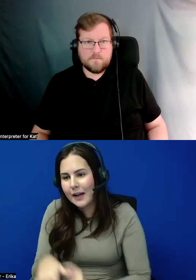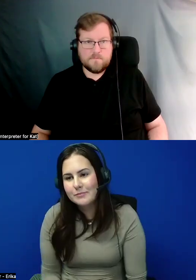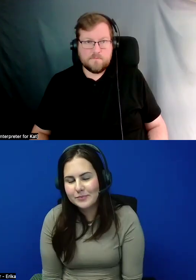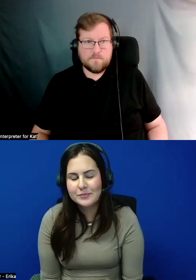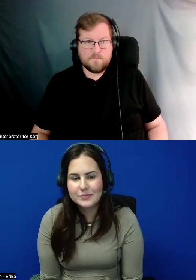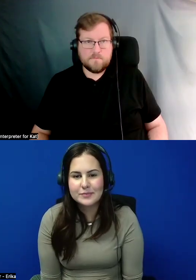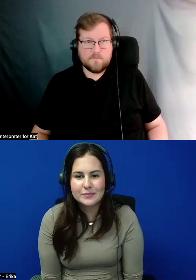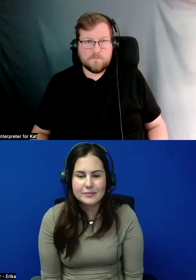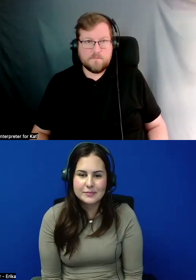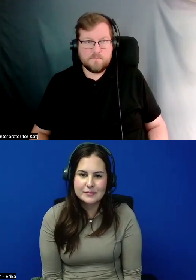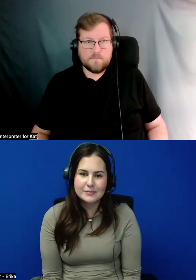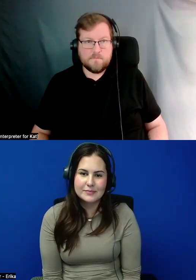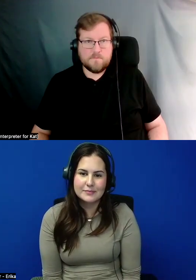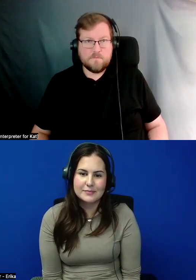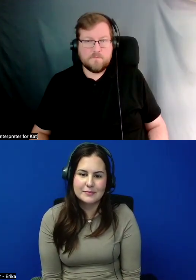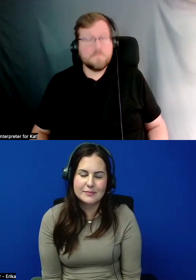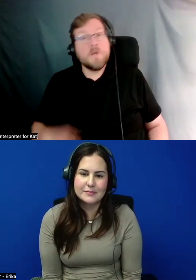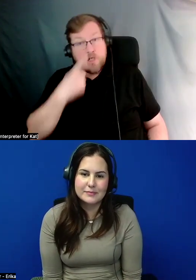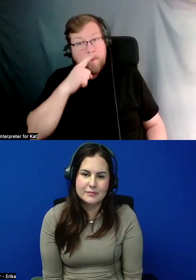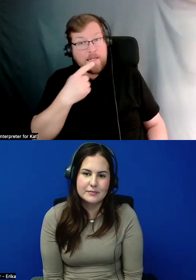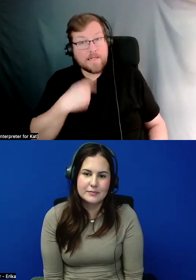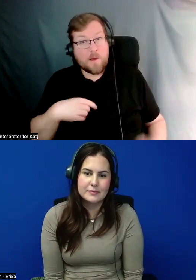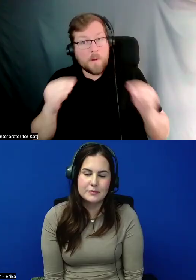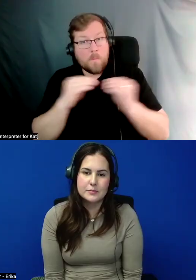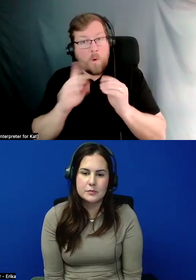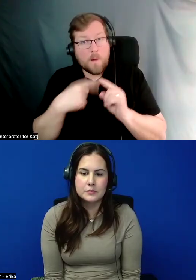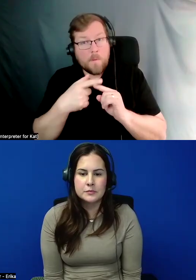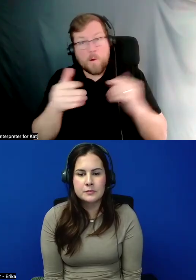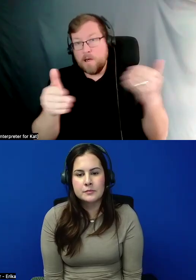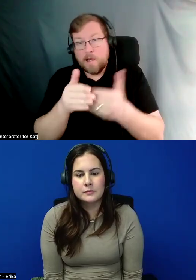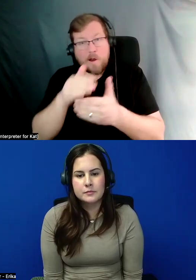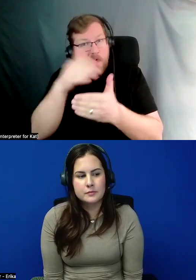Yeah. Tell me a little bit more about the part at the end of the movie where